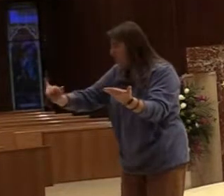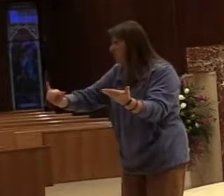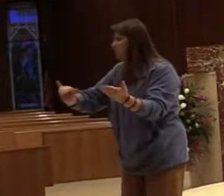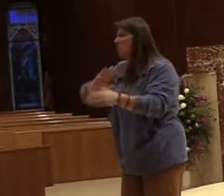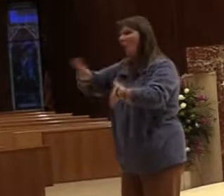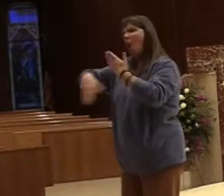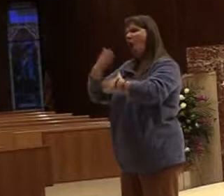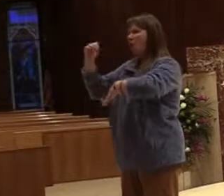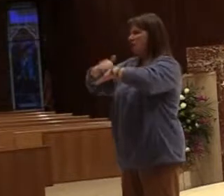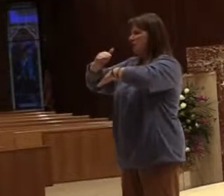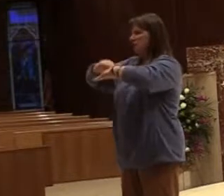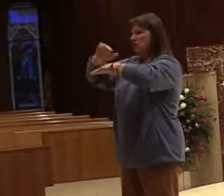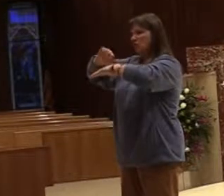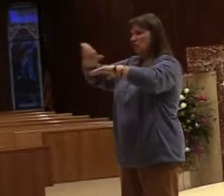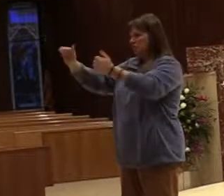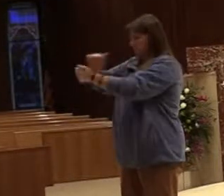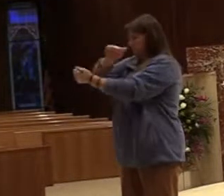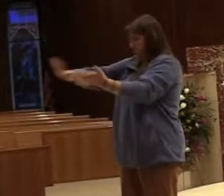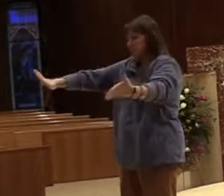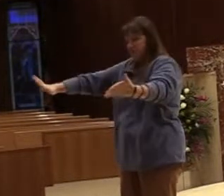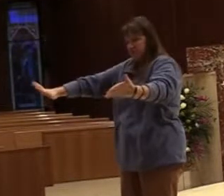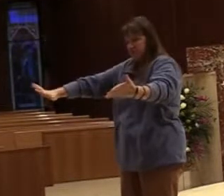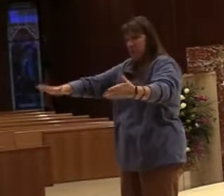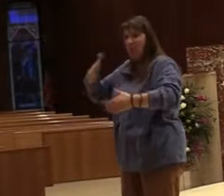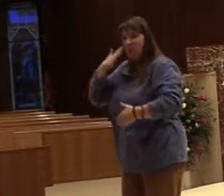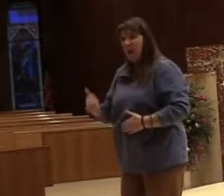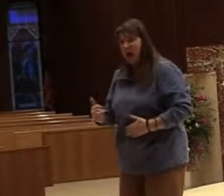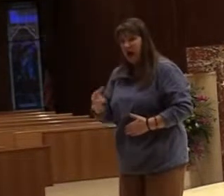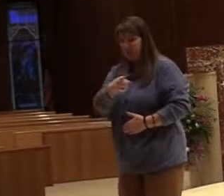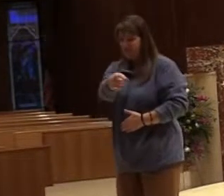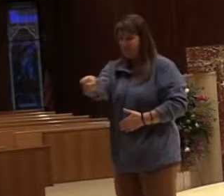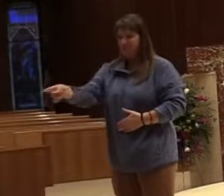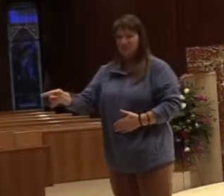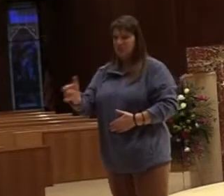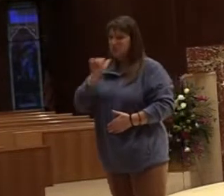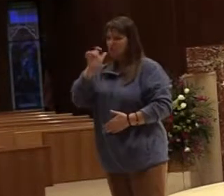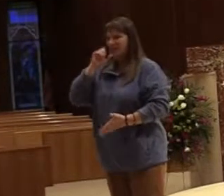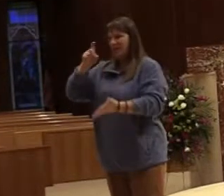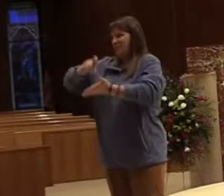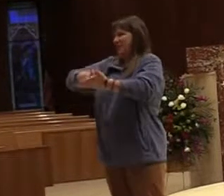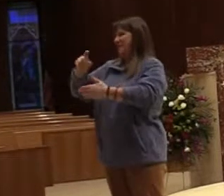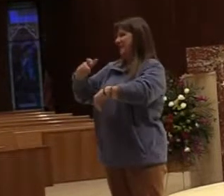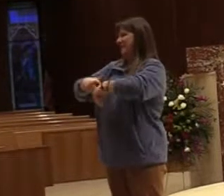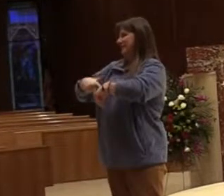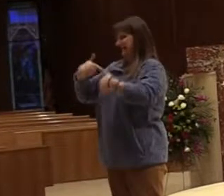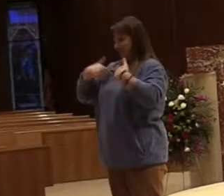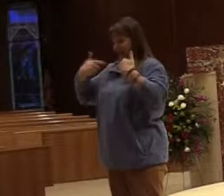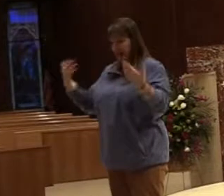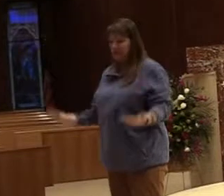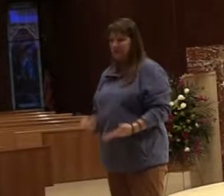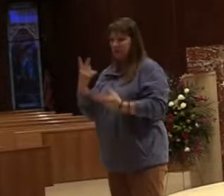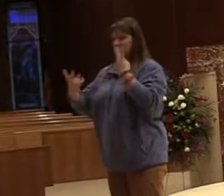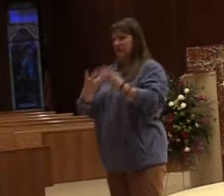stone upon another, because you did not recognize the time of your visitation."